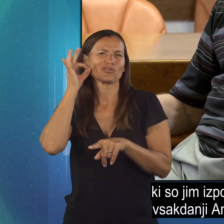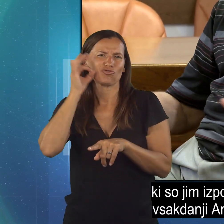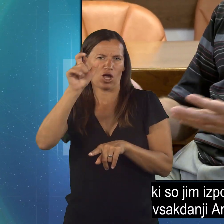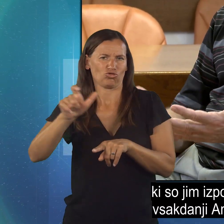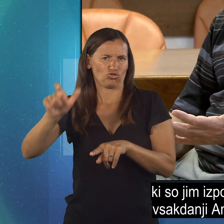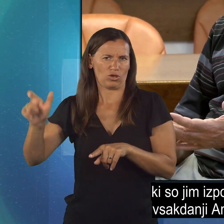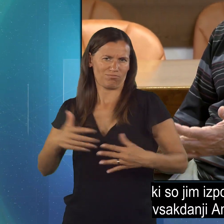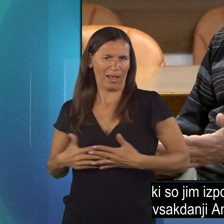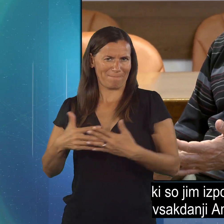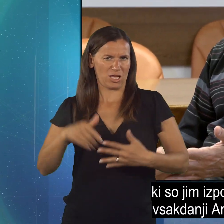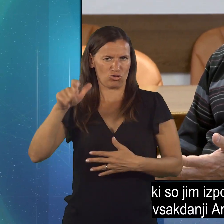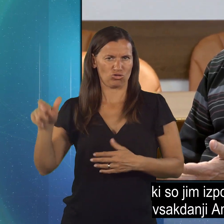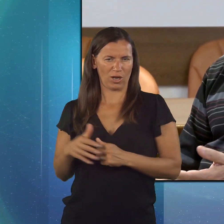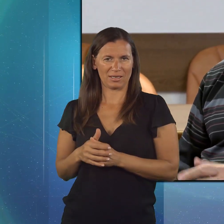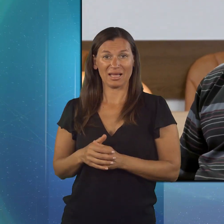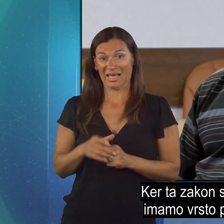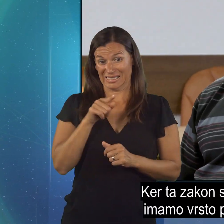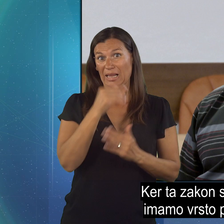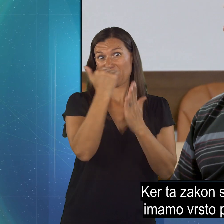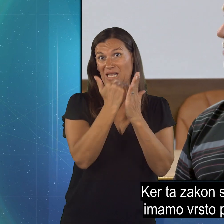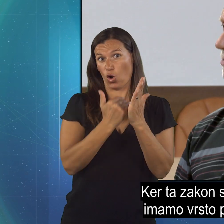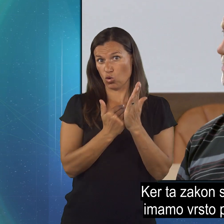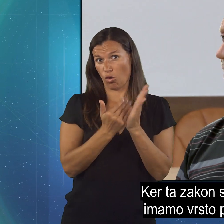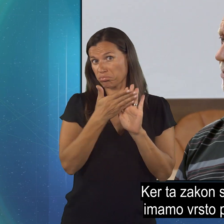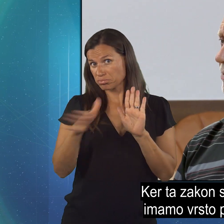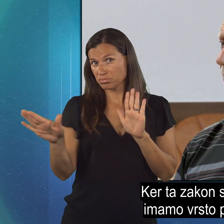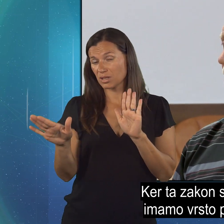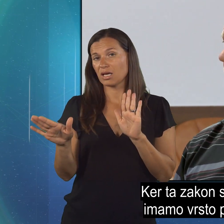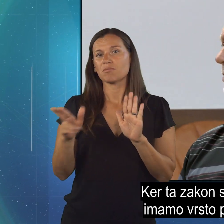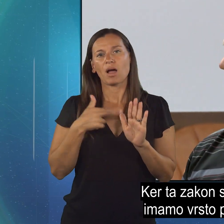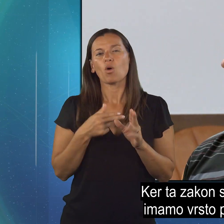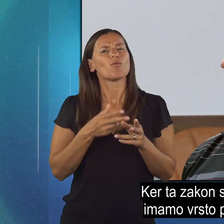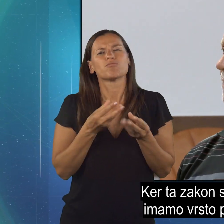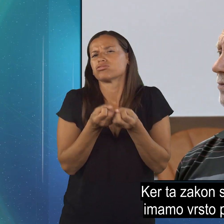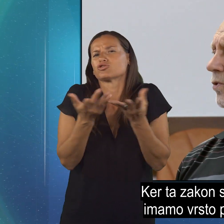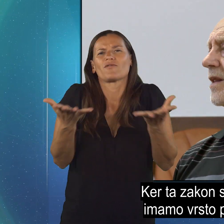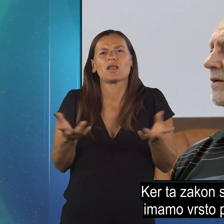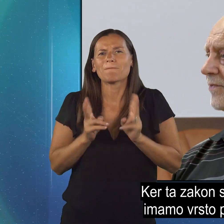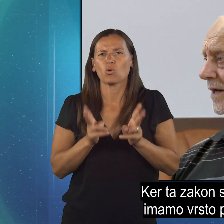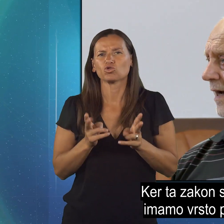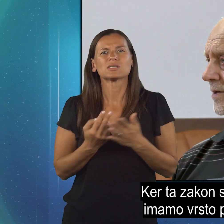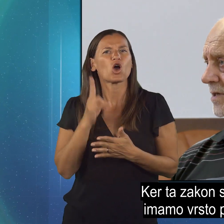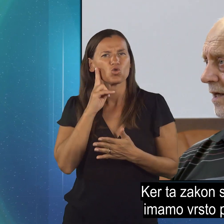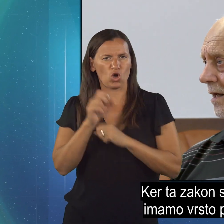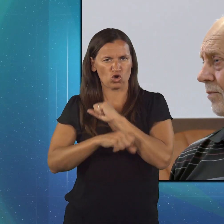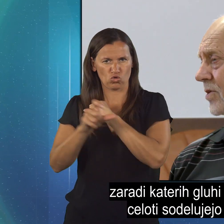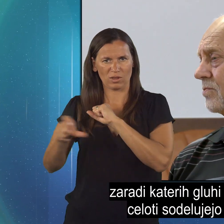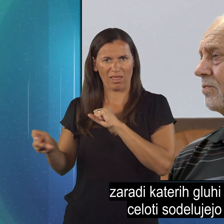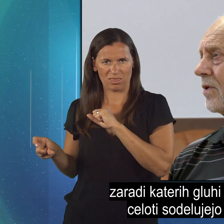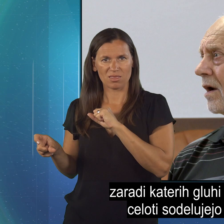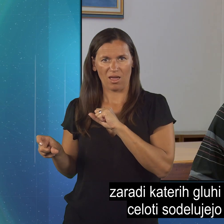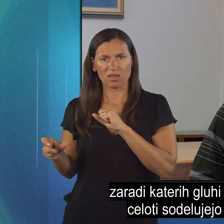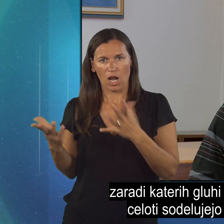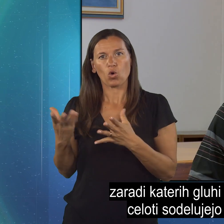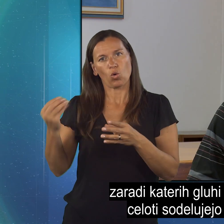everyday Americans are exposed to. So with that law in place now, we have a number of opportunities that